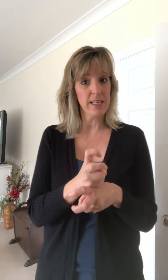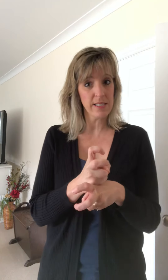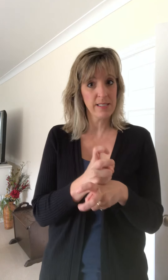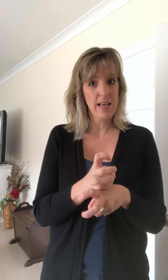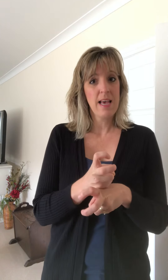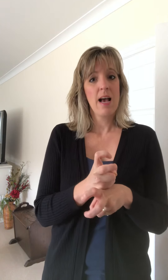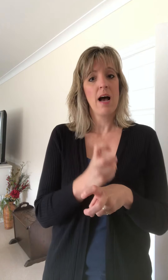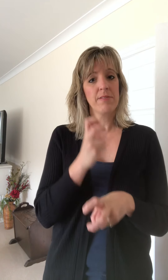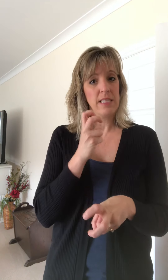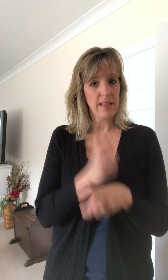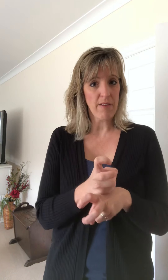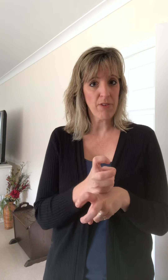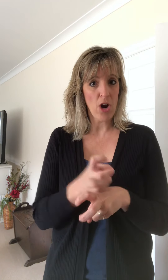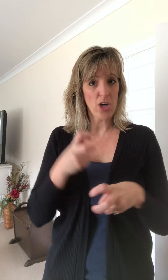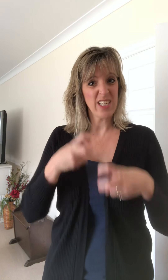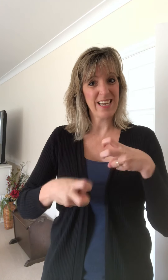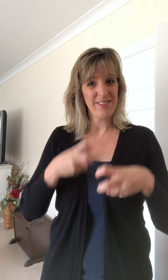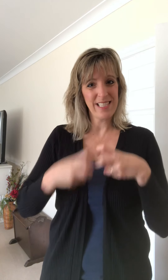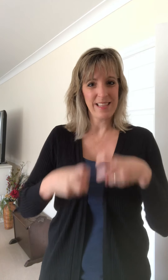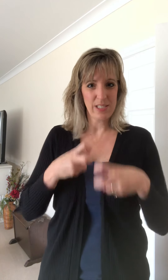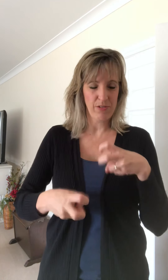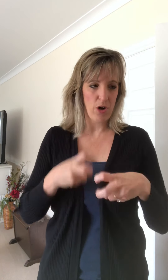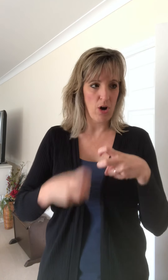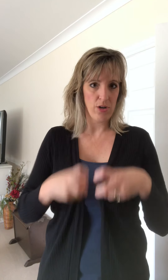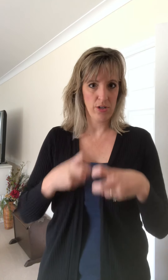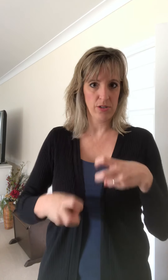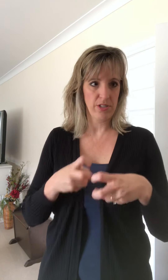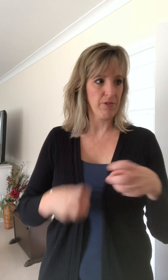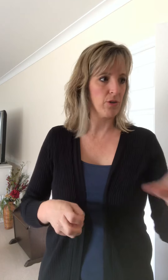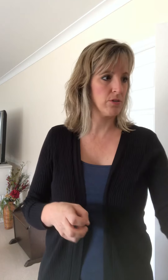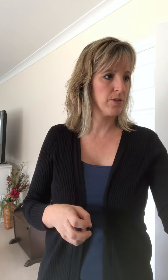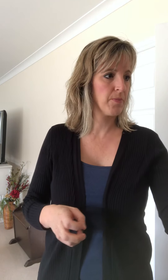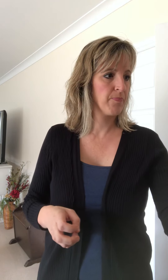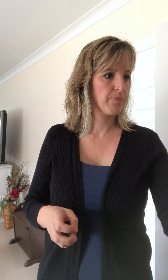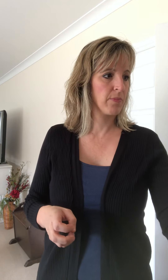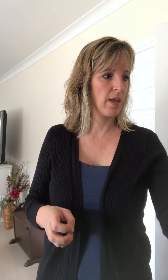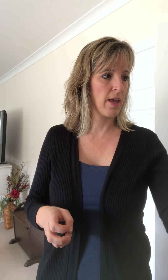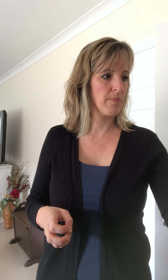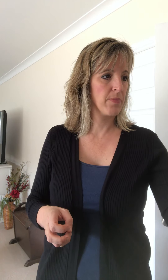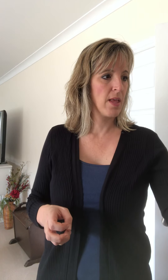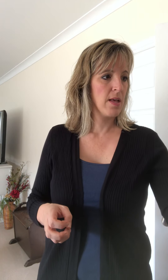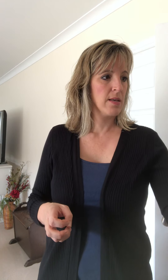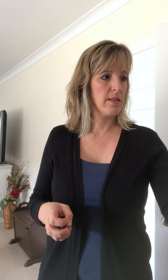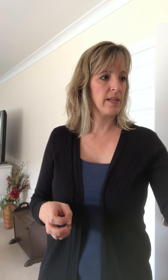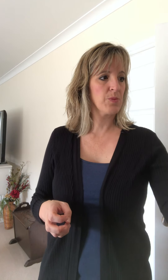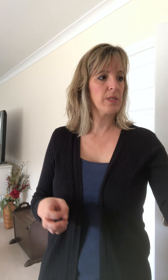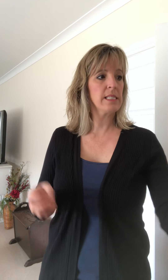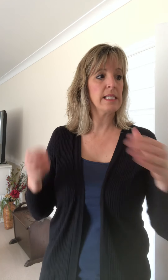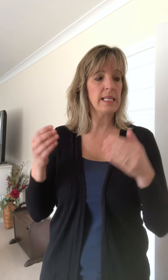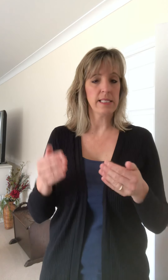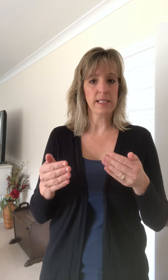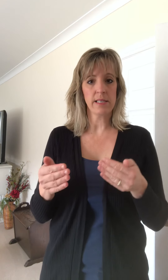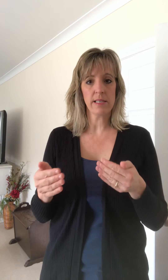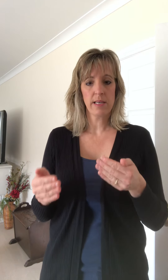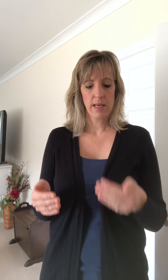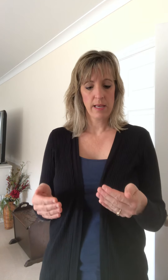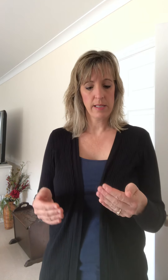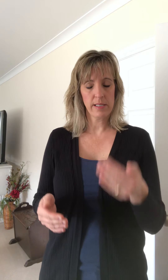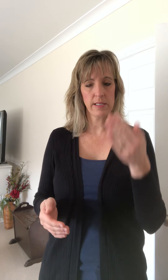this, I've seen that for hard, and I've seen this for hard or difficult. Okay, the next one is easy. Easy is